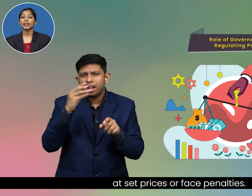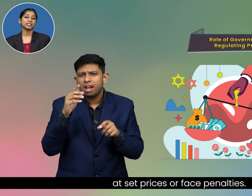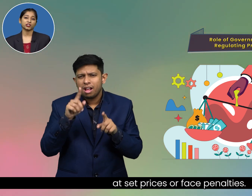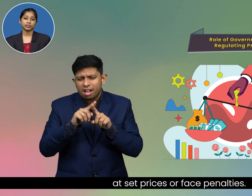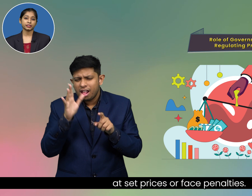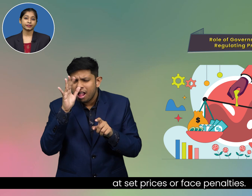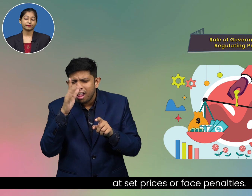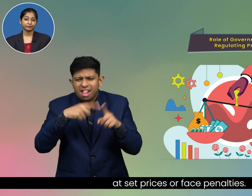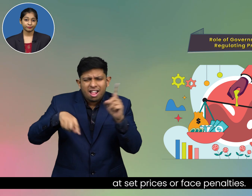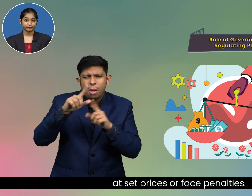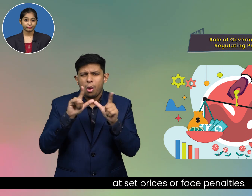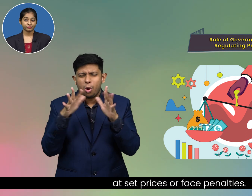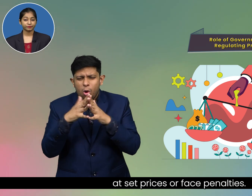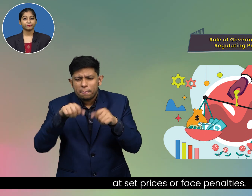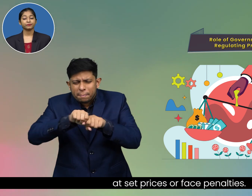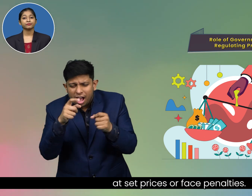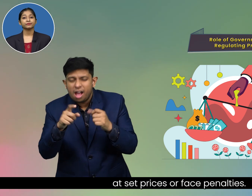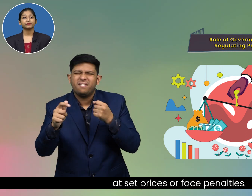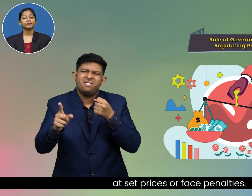face penalties.